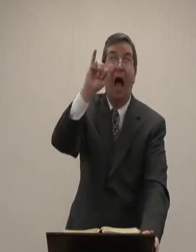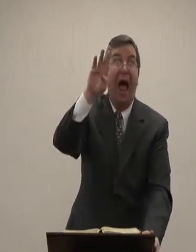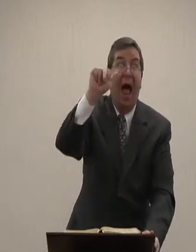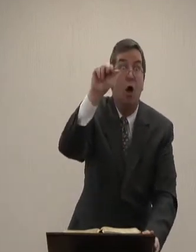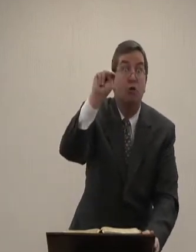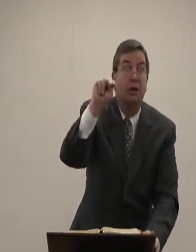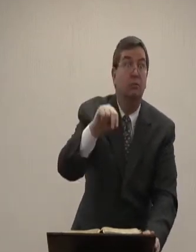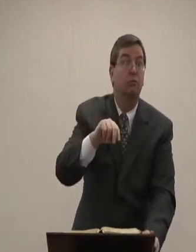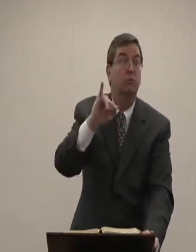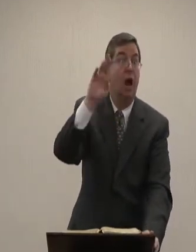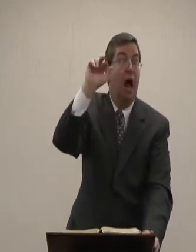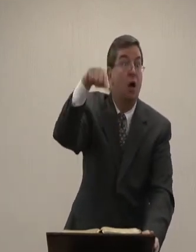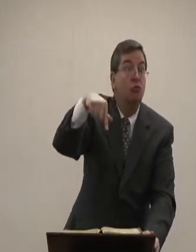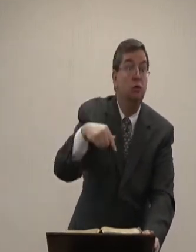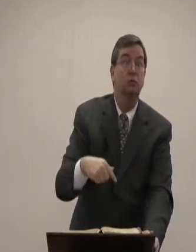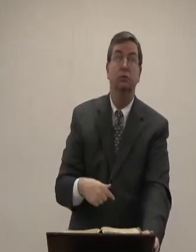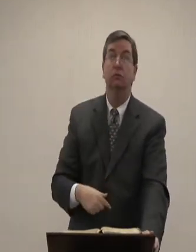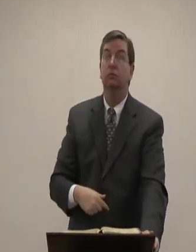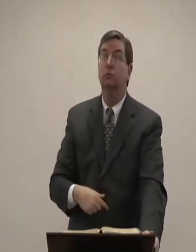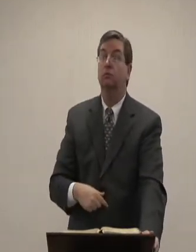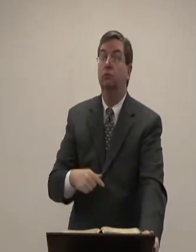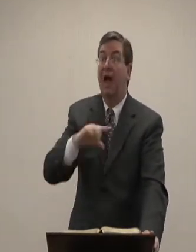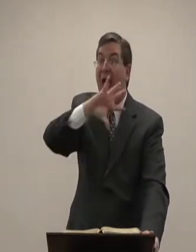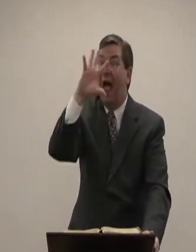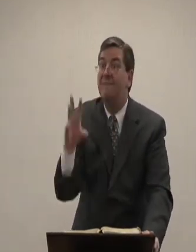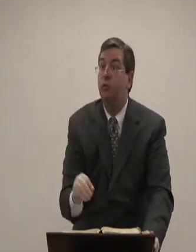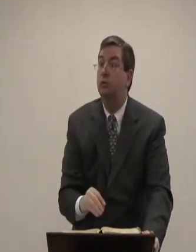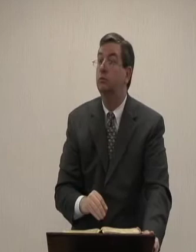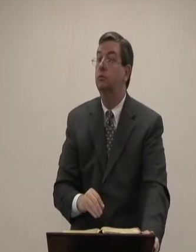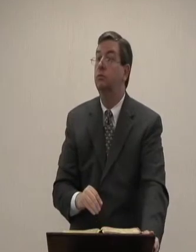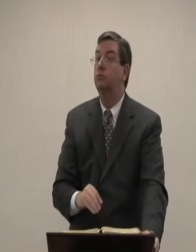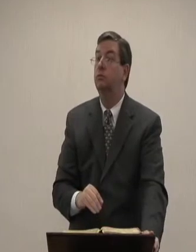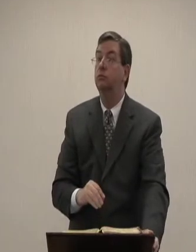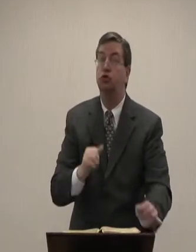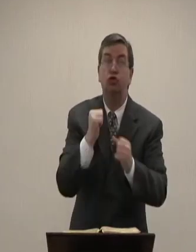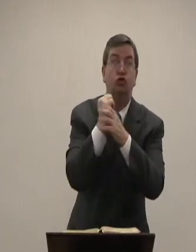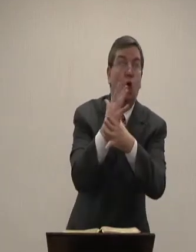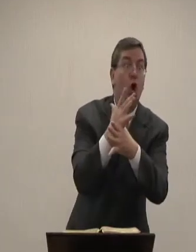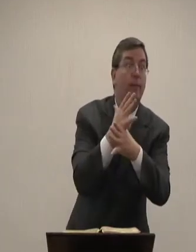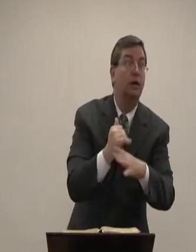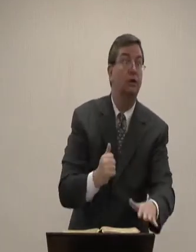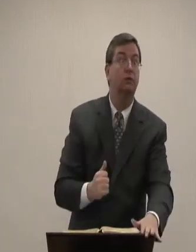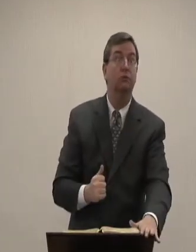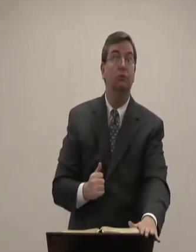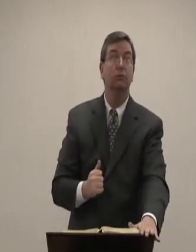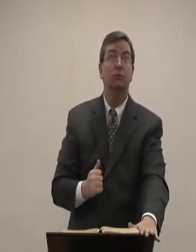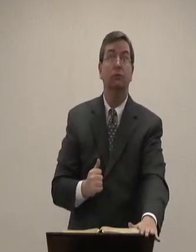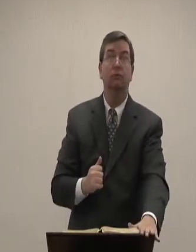But stay in the city until you have been clothed with power from on high.